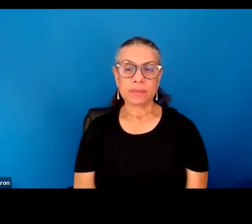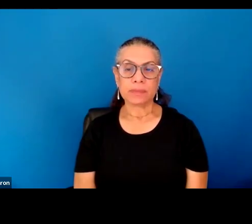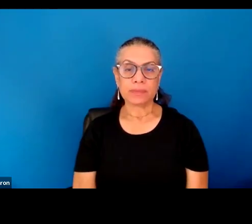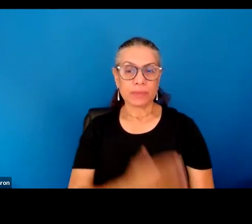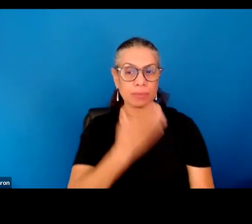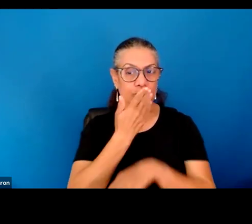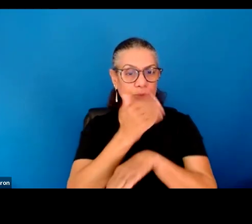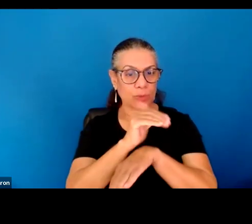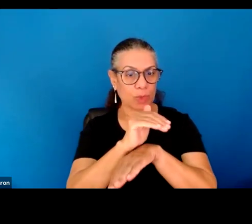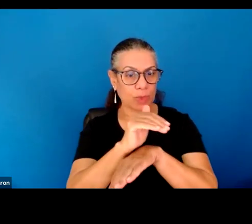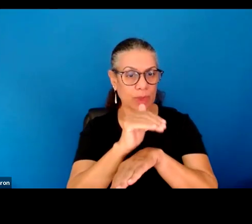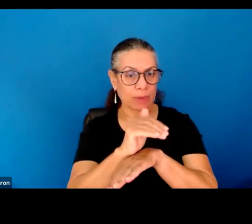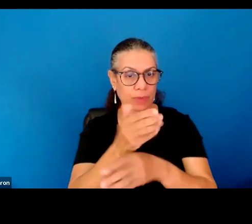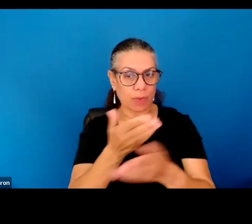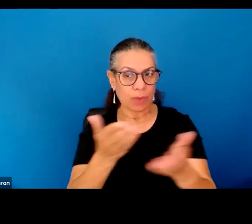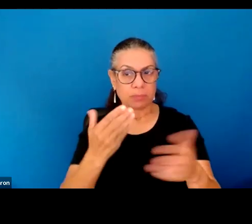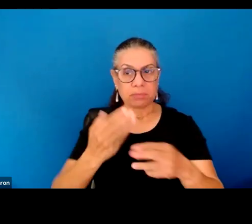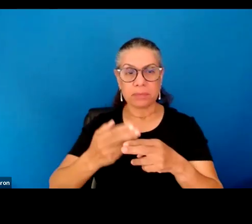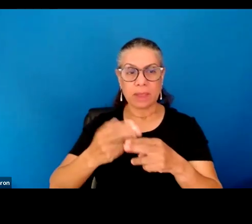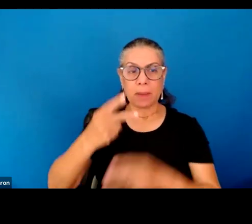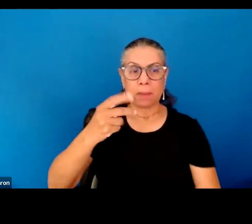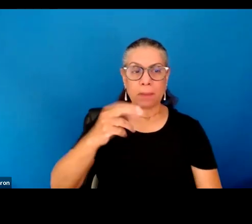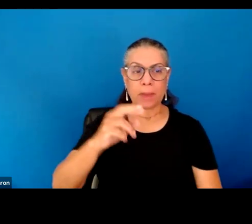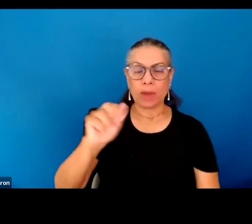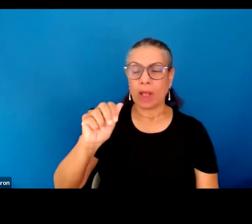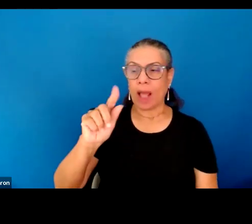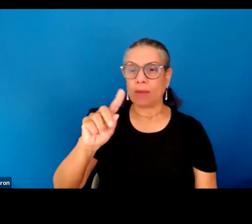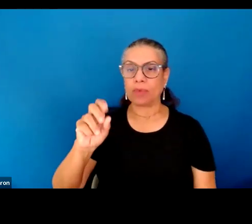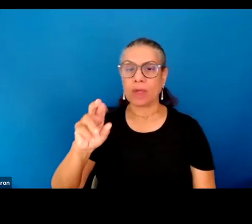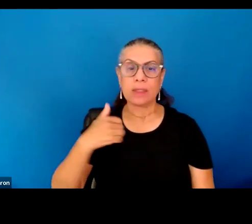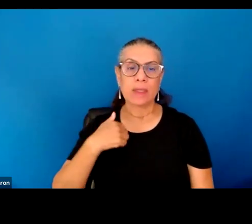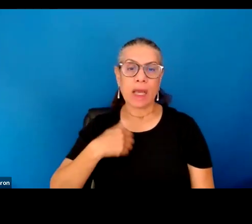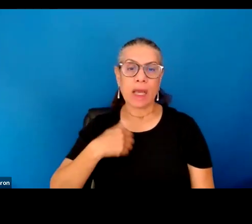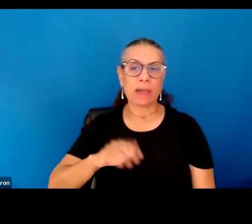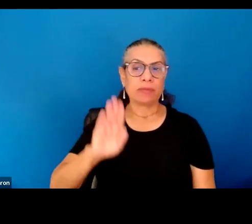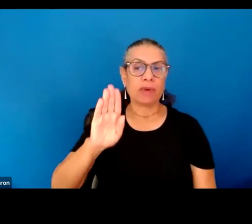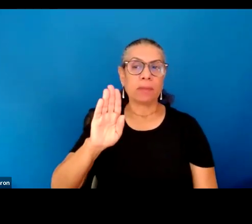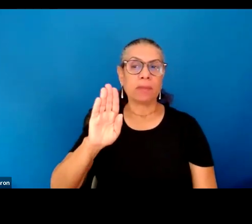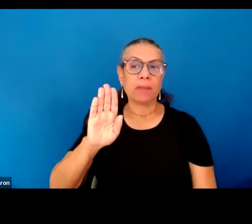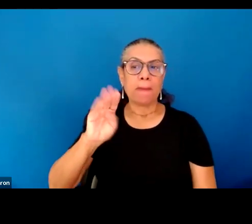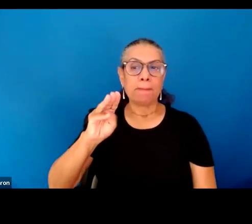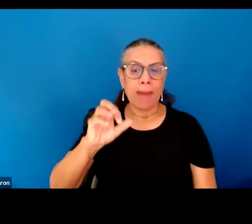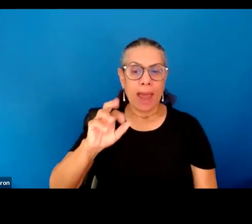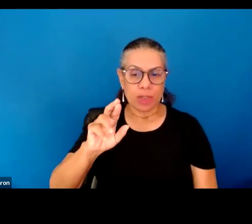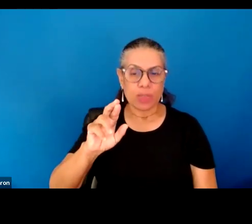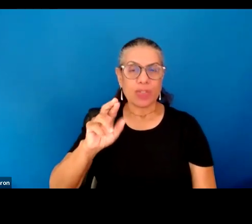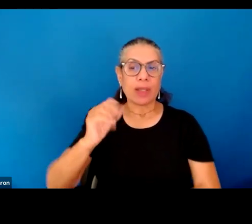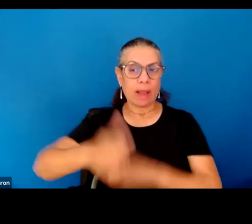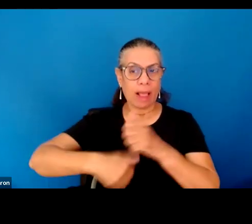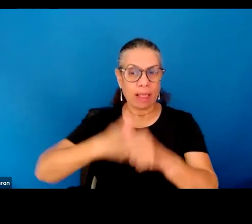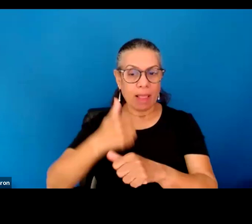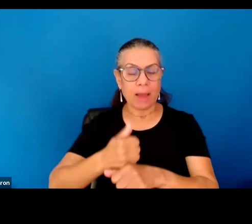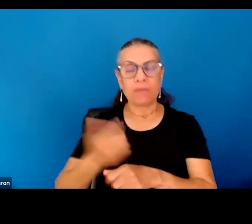Good evening, everybody. My name is Peter Alvarez. I'm a Boston Public Schools alum from Madison Park Tech Voc High School, Dorchester native, former